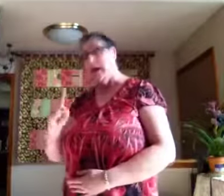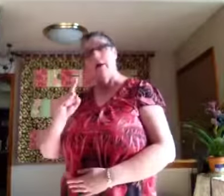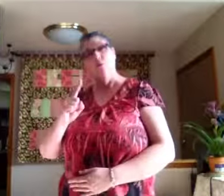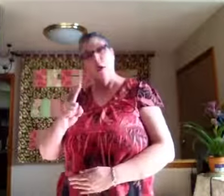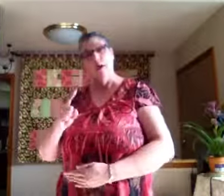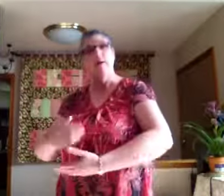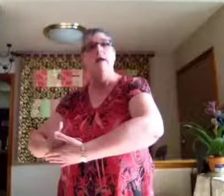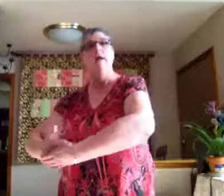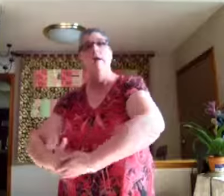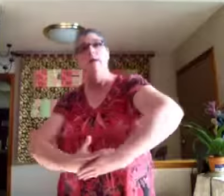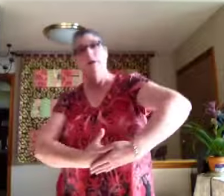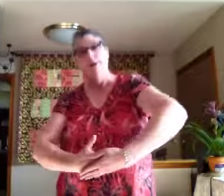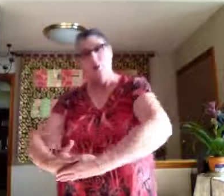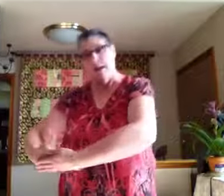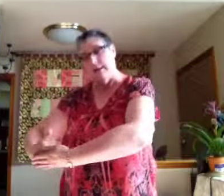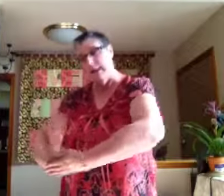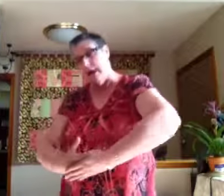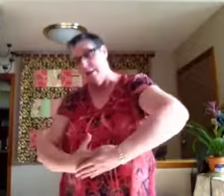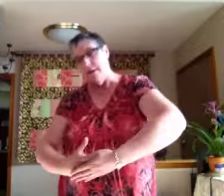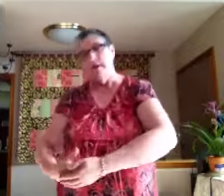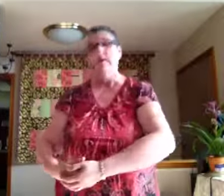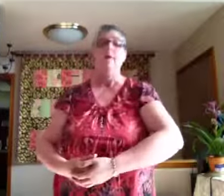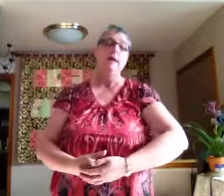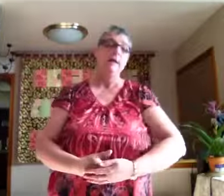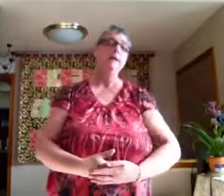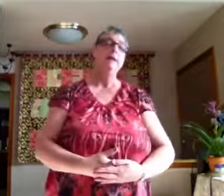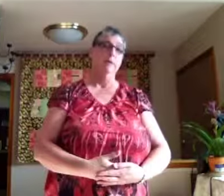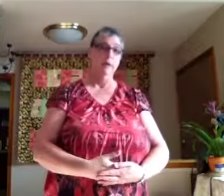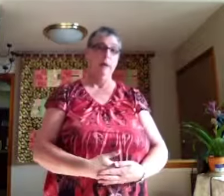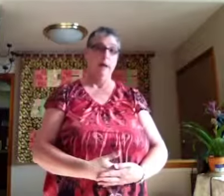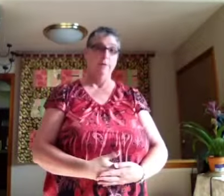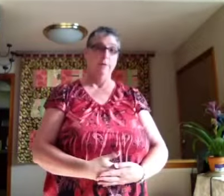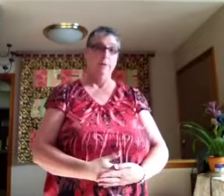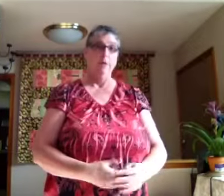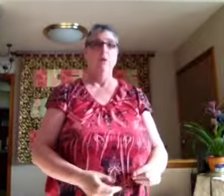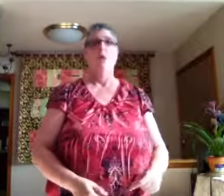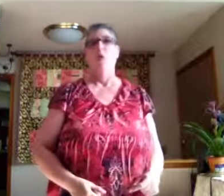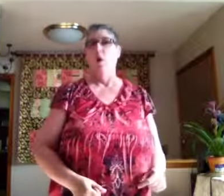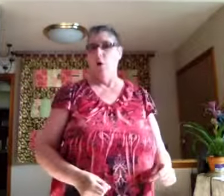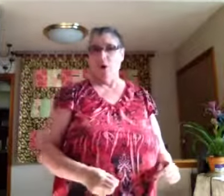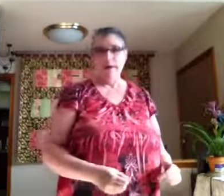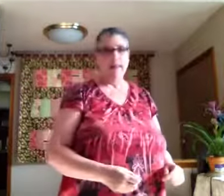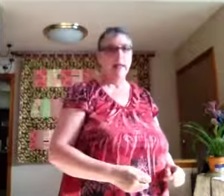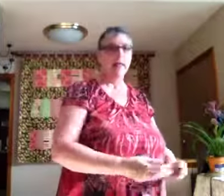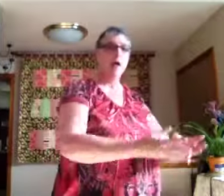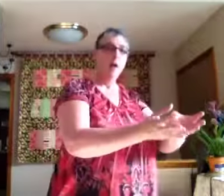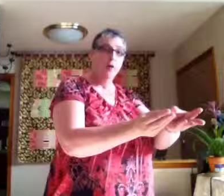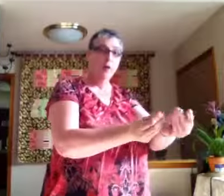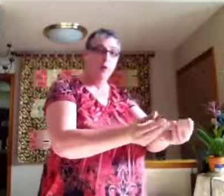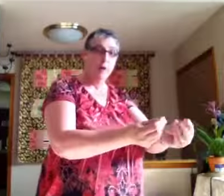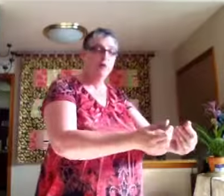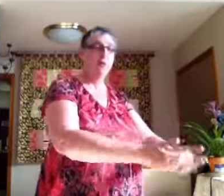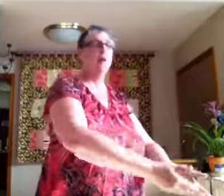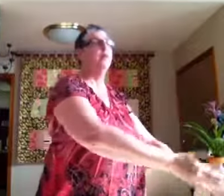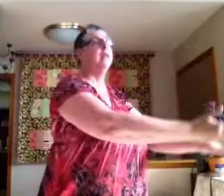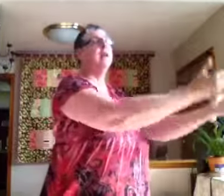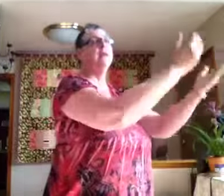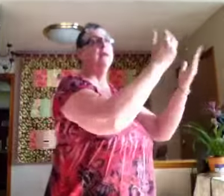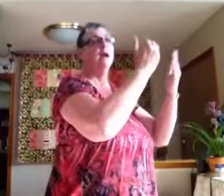had one little pet lamb that he dearly loved. Well, one day the rich man was having